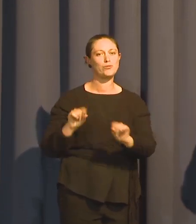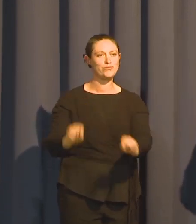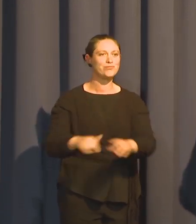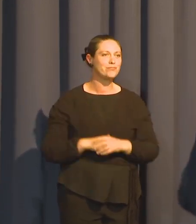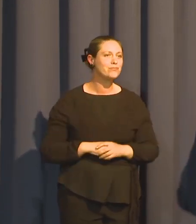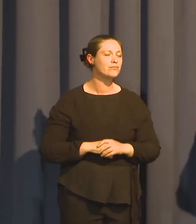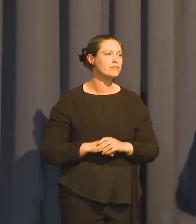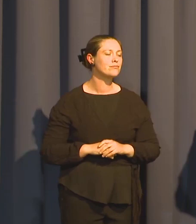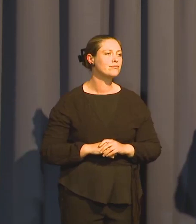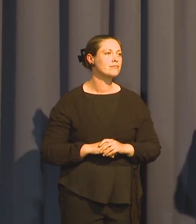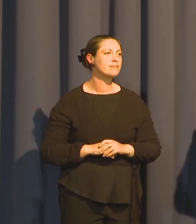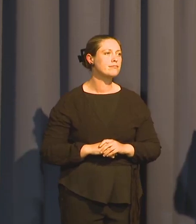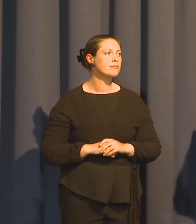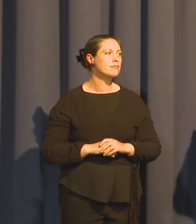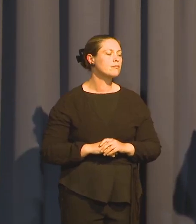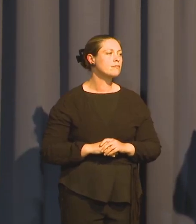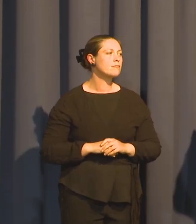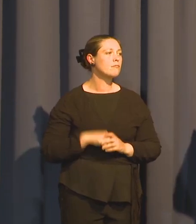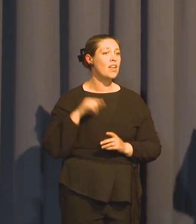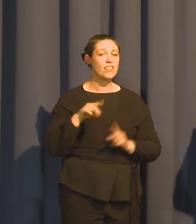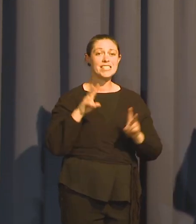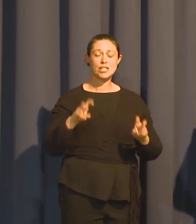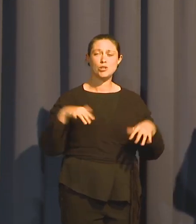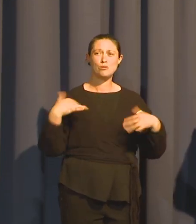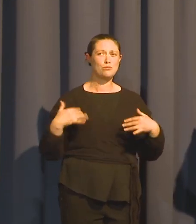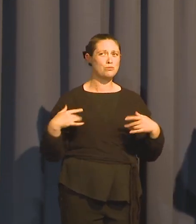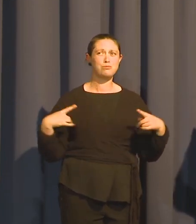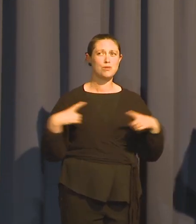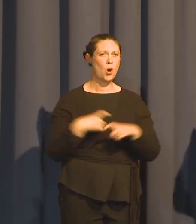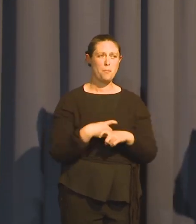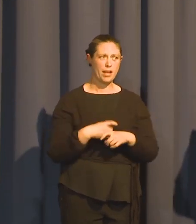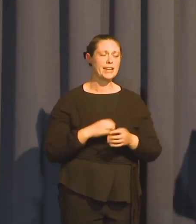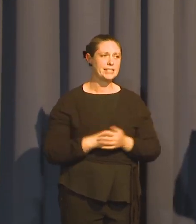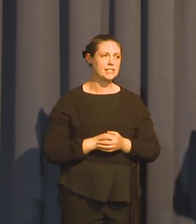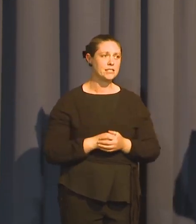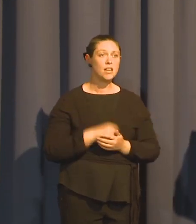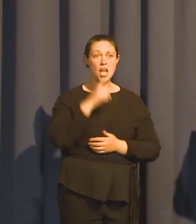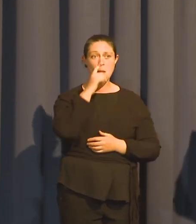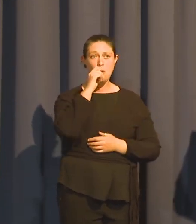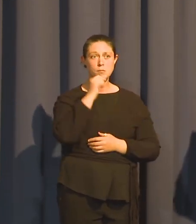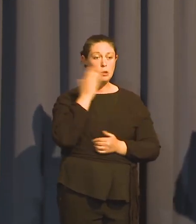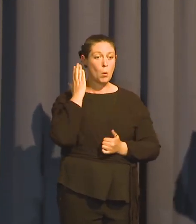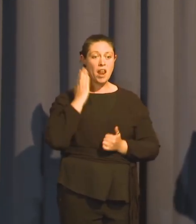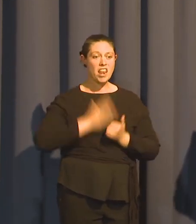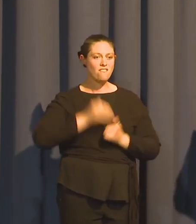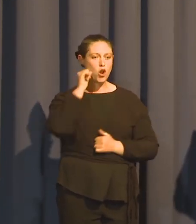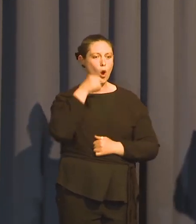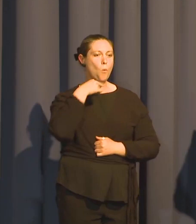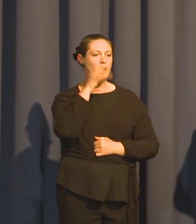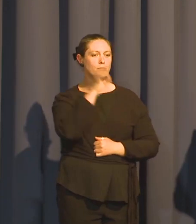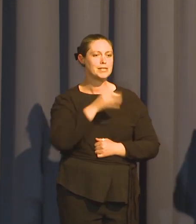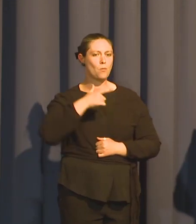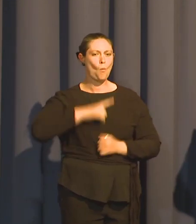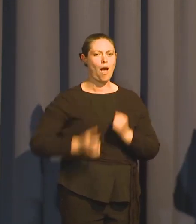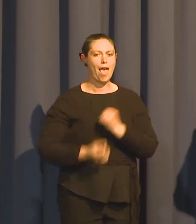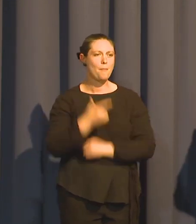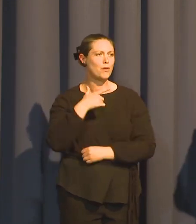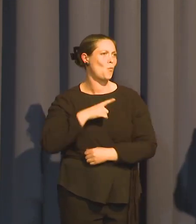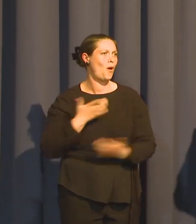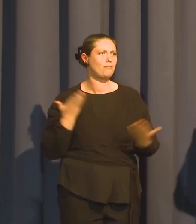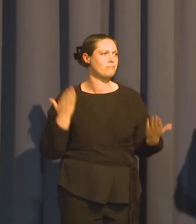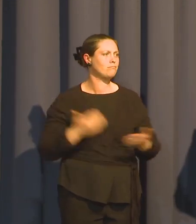This is a very complex issue, and we may never have all of the answers as to why this has